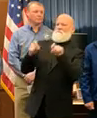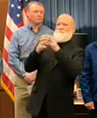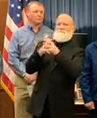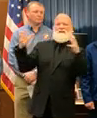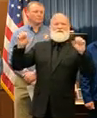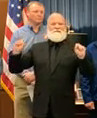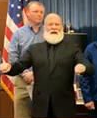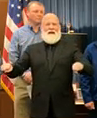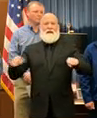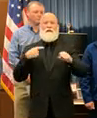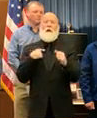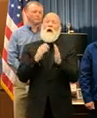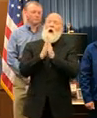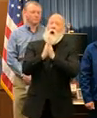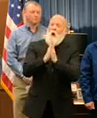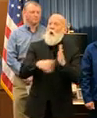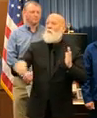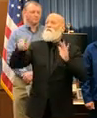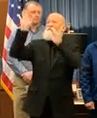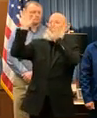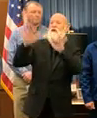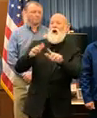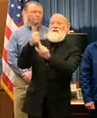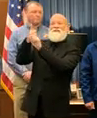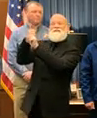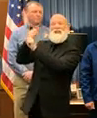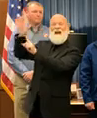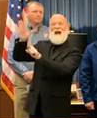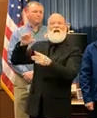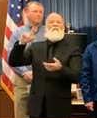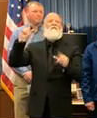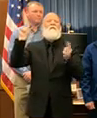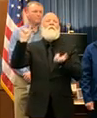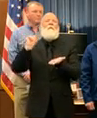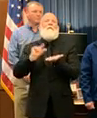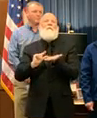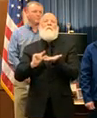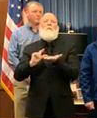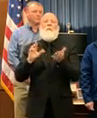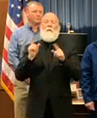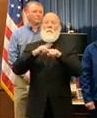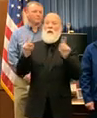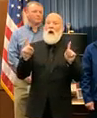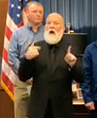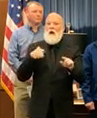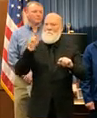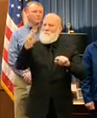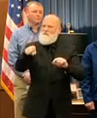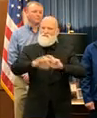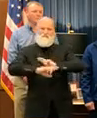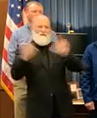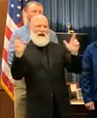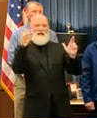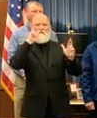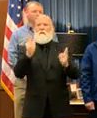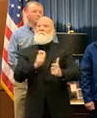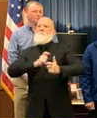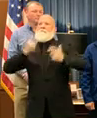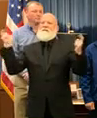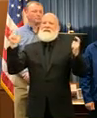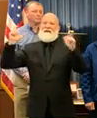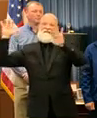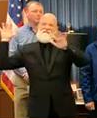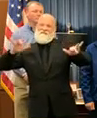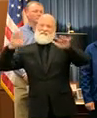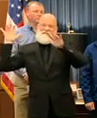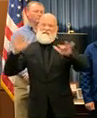under-deliver, but it could over-deliver. We just don't know. We're going to continue to monitor that the next 24 hours, and then we'll adjust